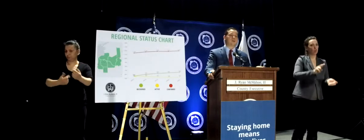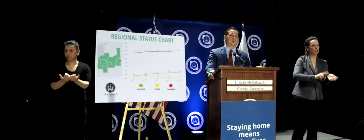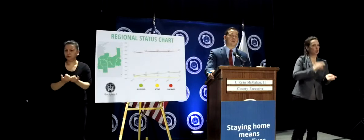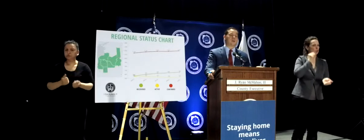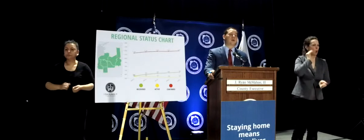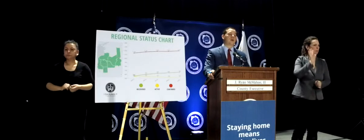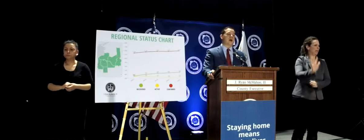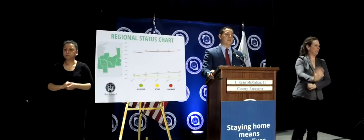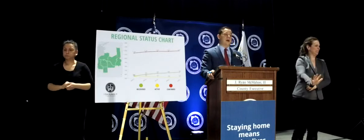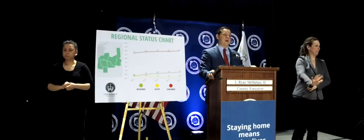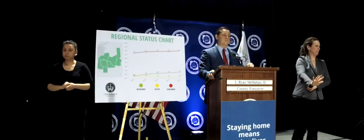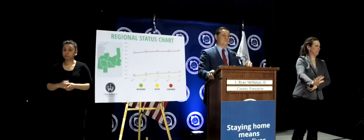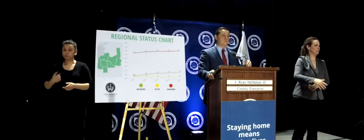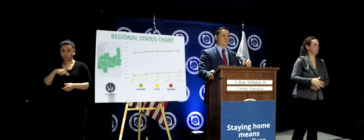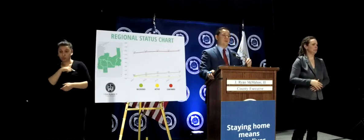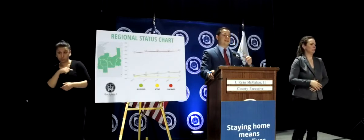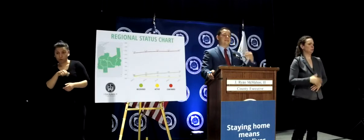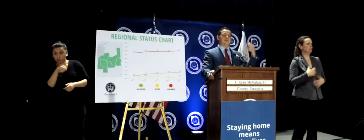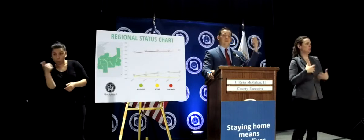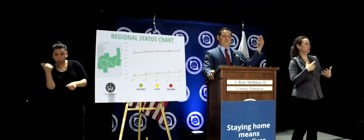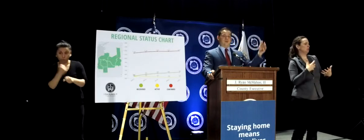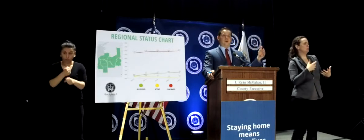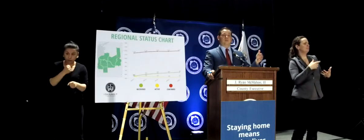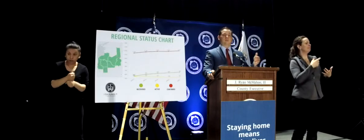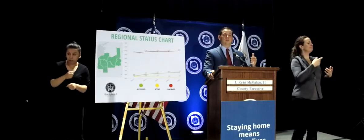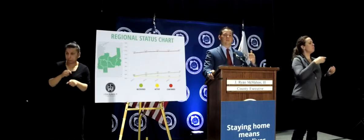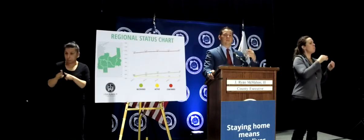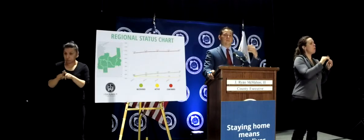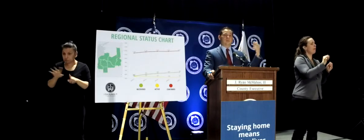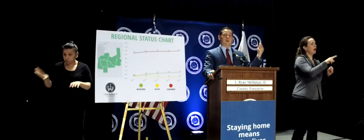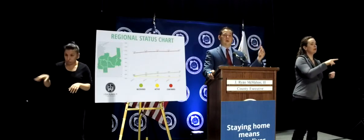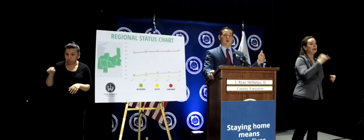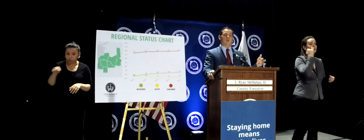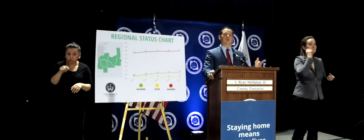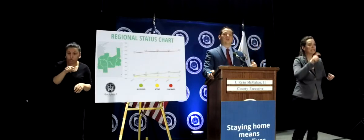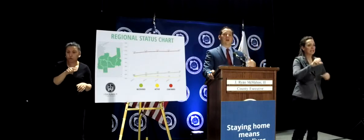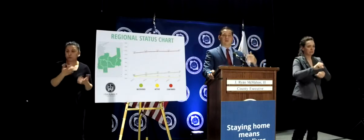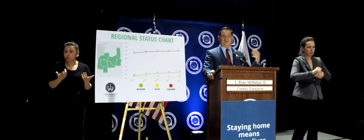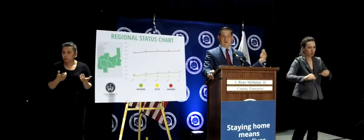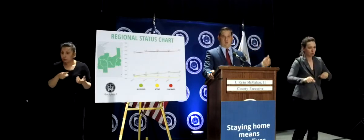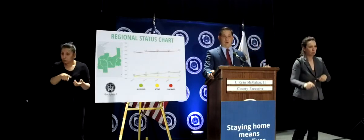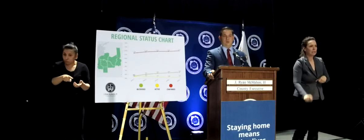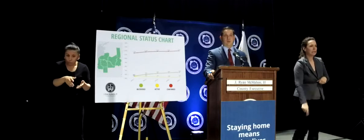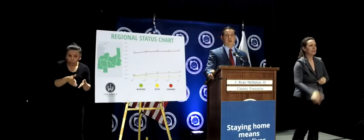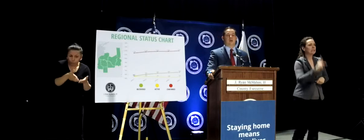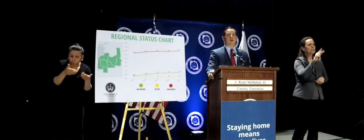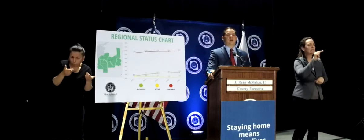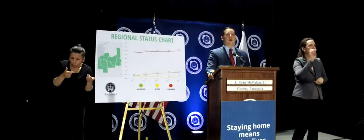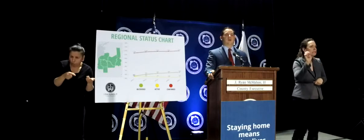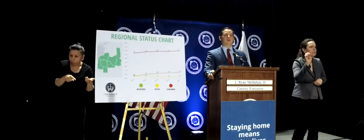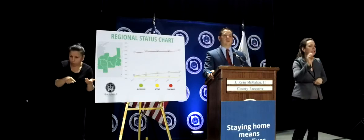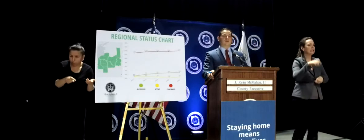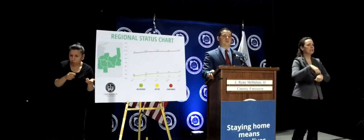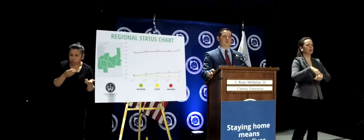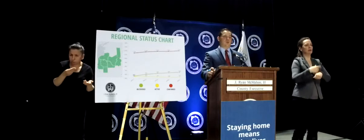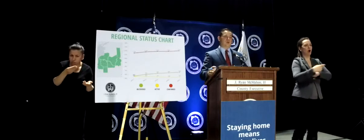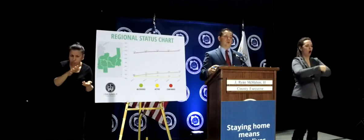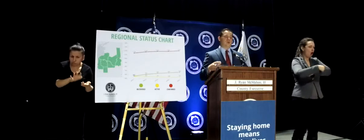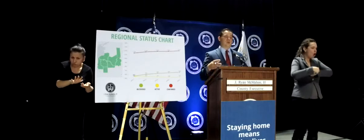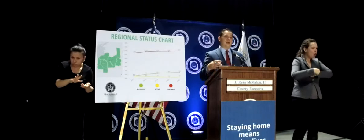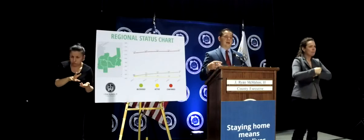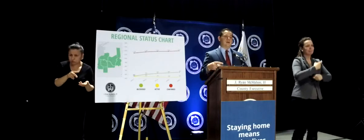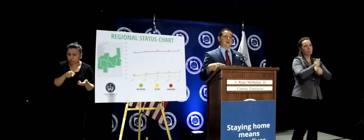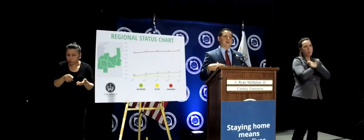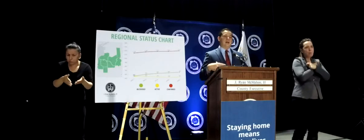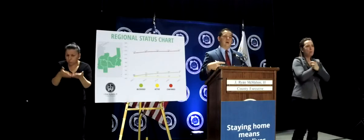be loosened. And then that's different from a restart phase one, right? Restart phase one,